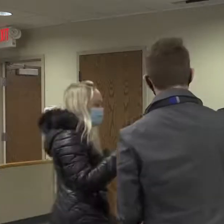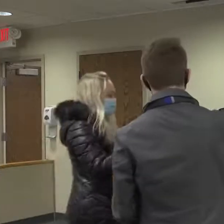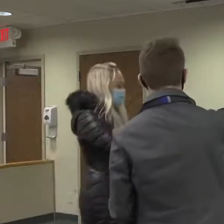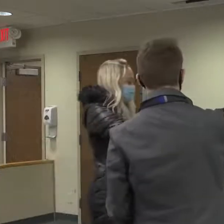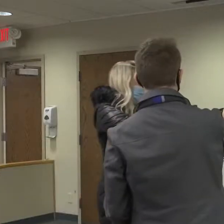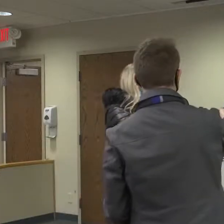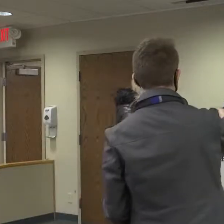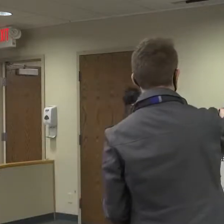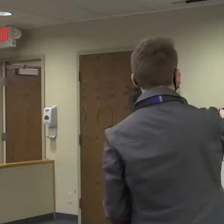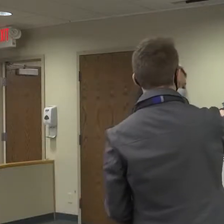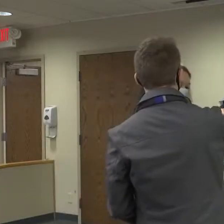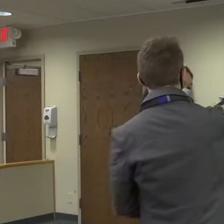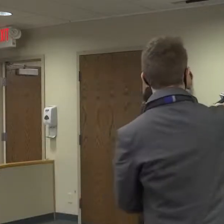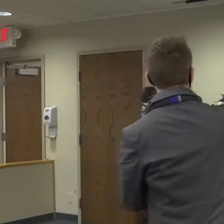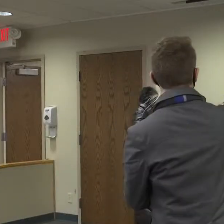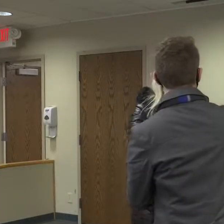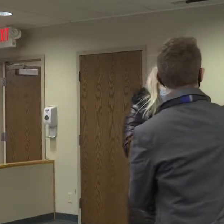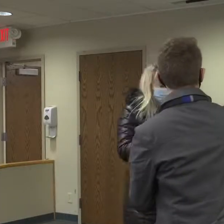And then